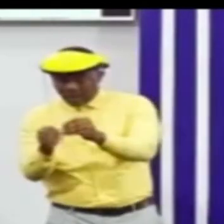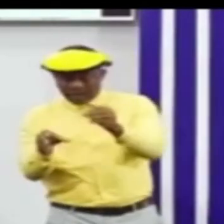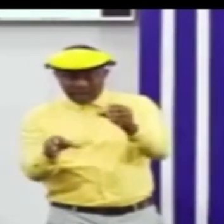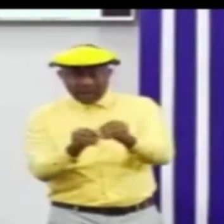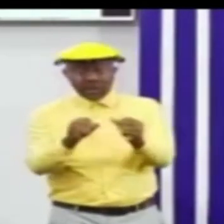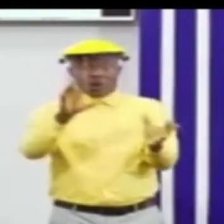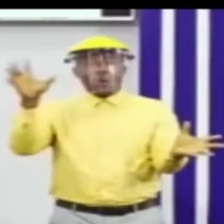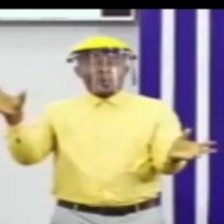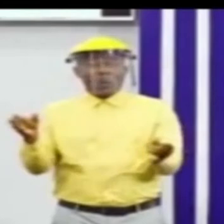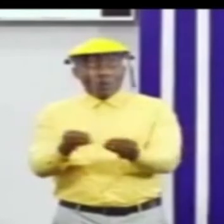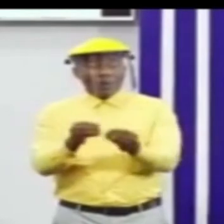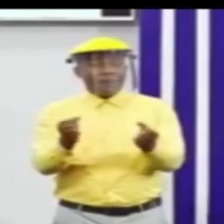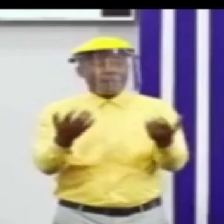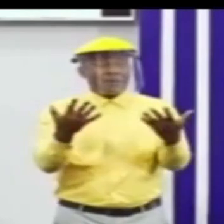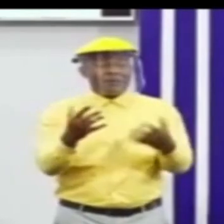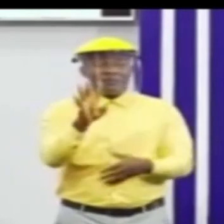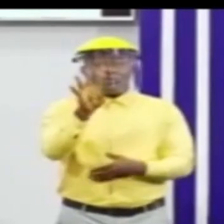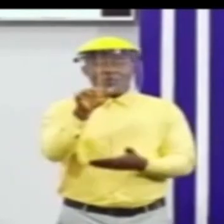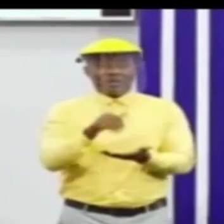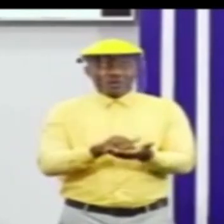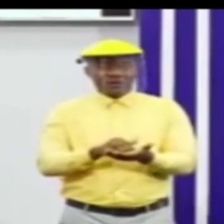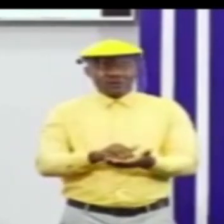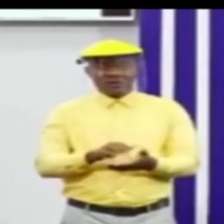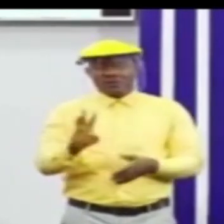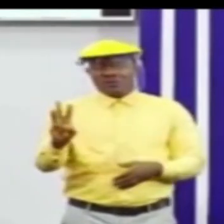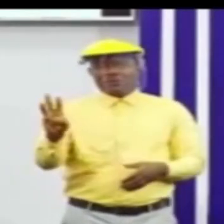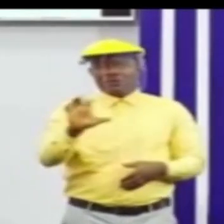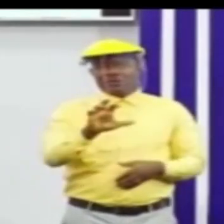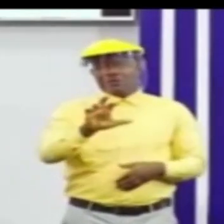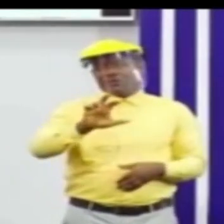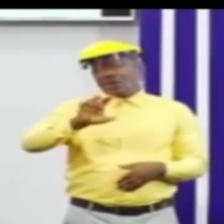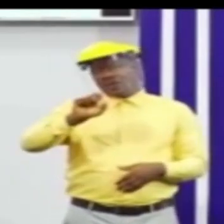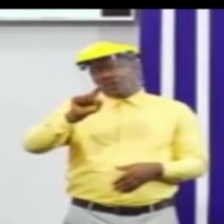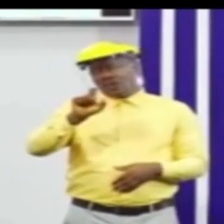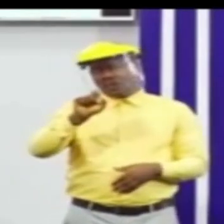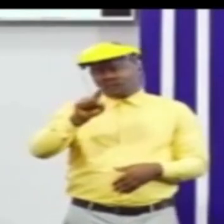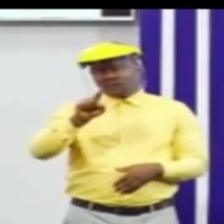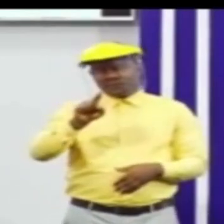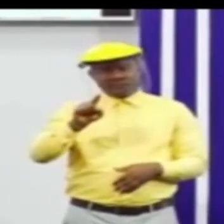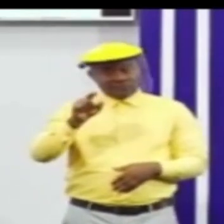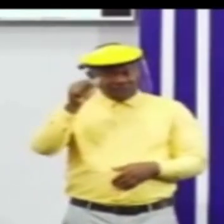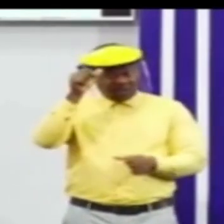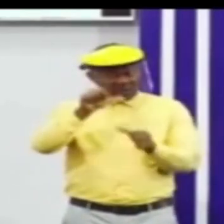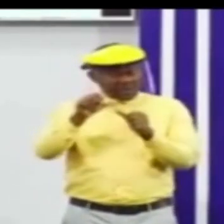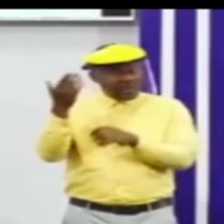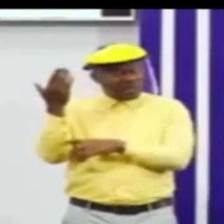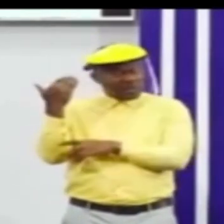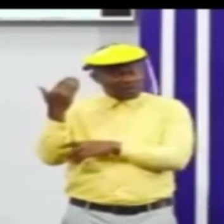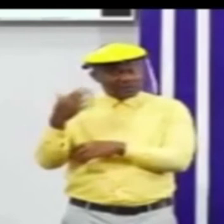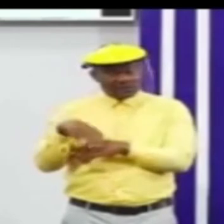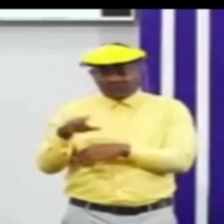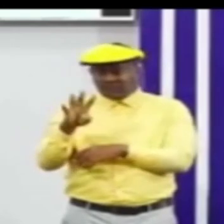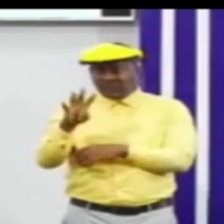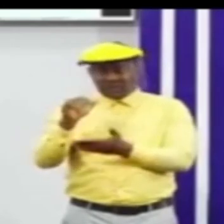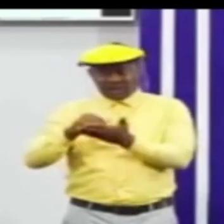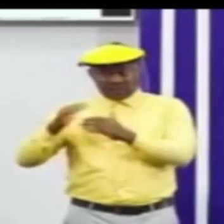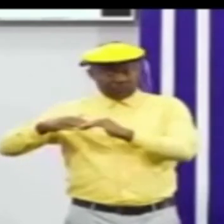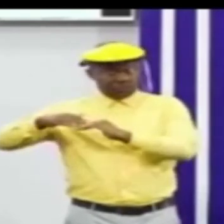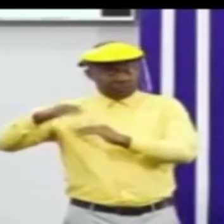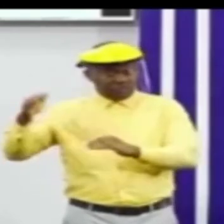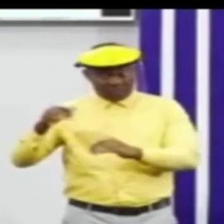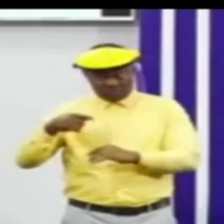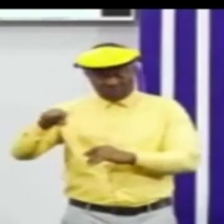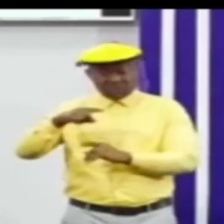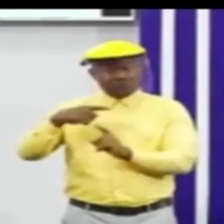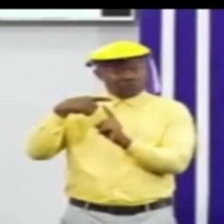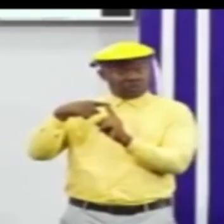active cases to 4,611. And as I mentioned the last time, the 4,000 active cases are those